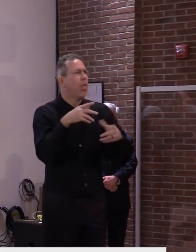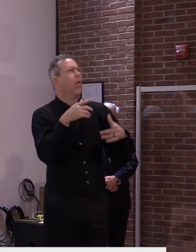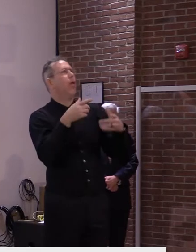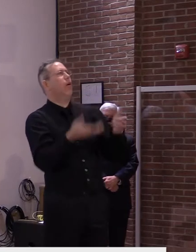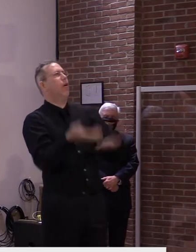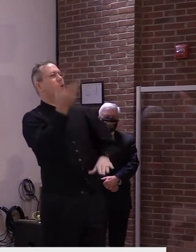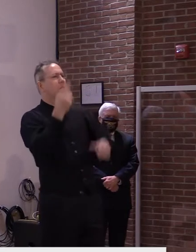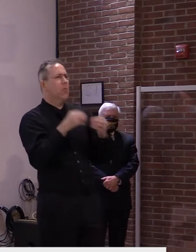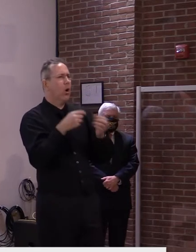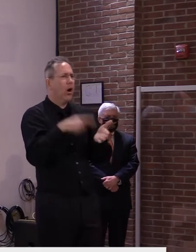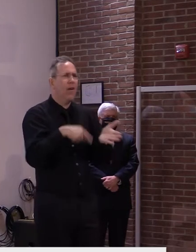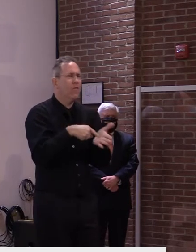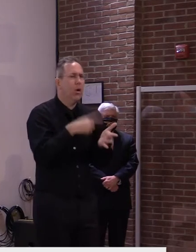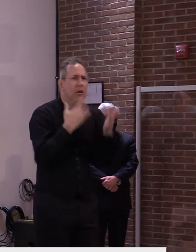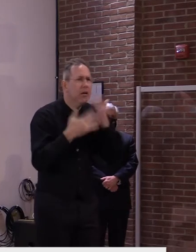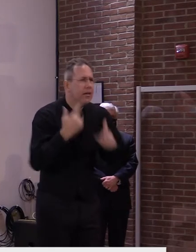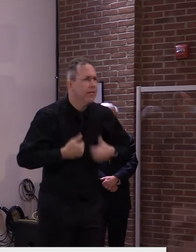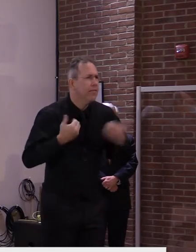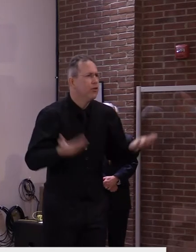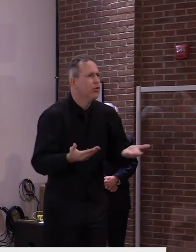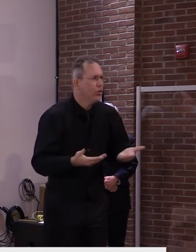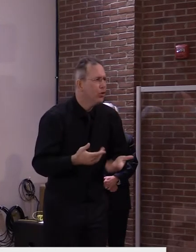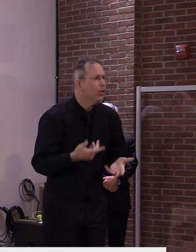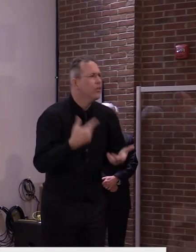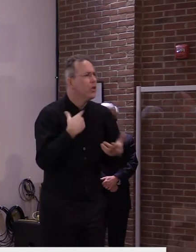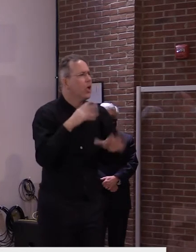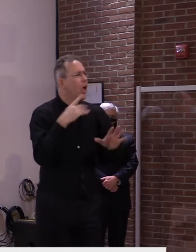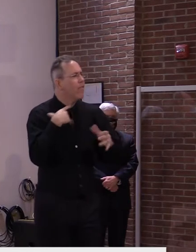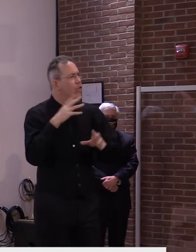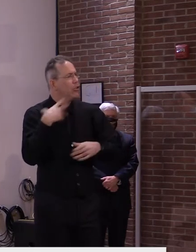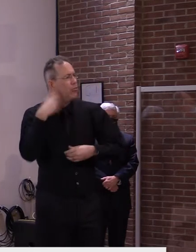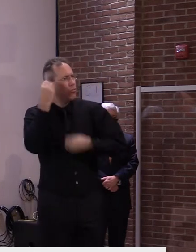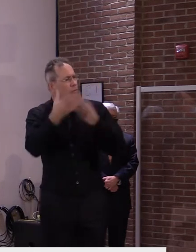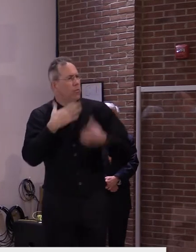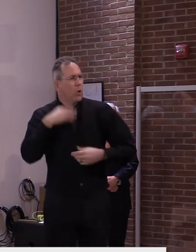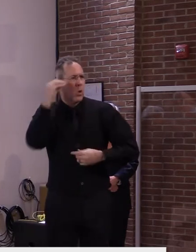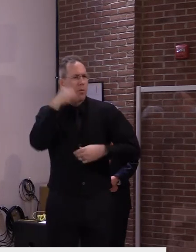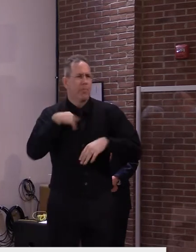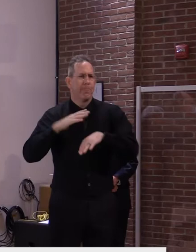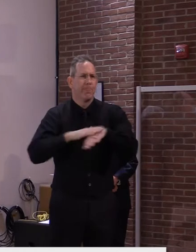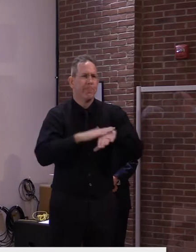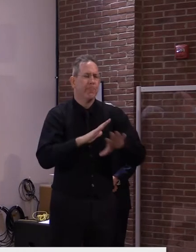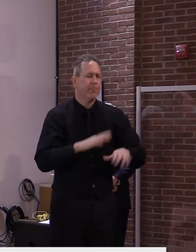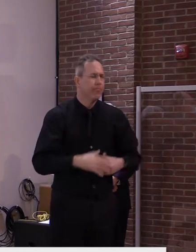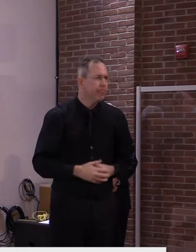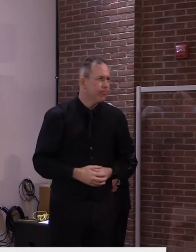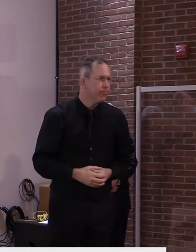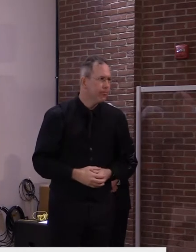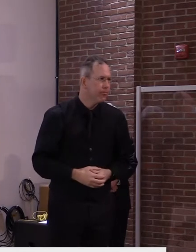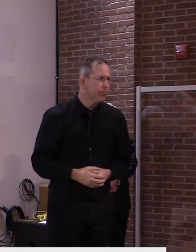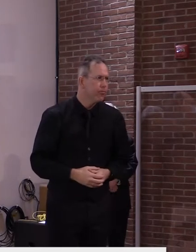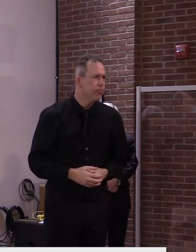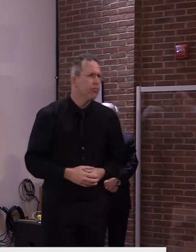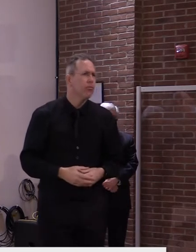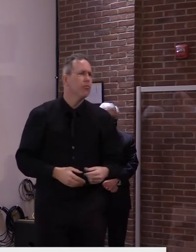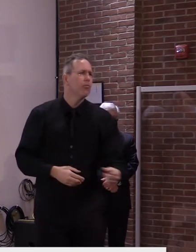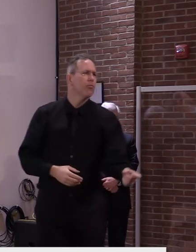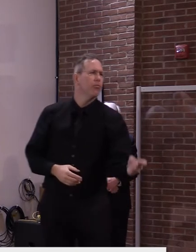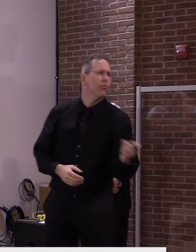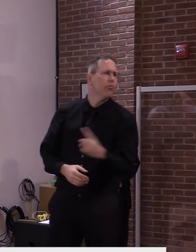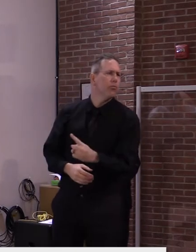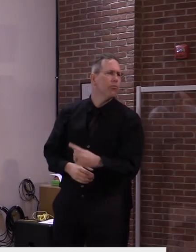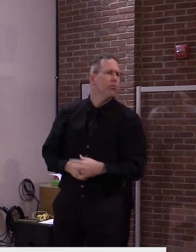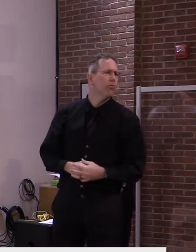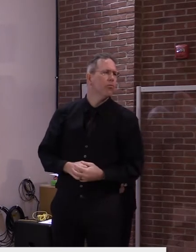of the conversation. I think you had mentioned that you'd rather not see a tax